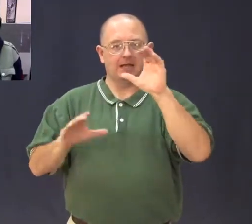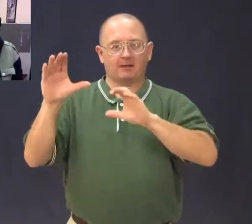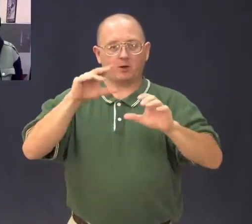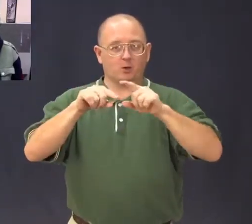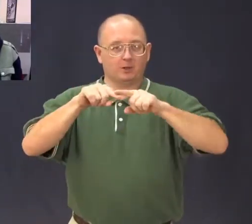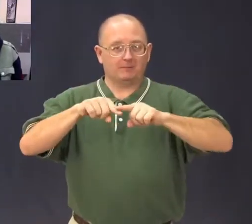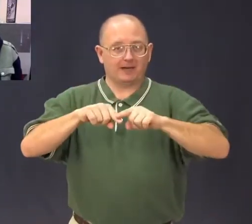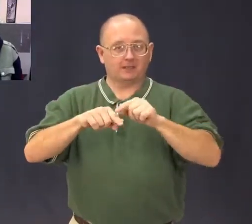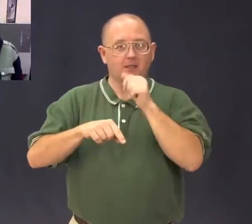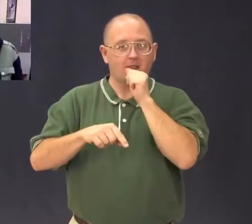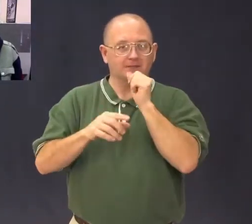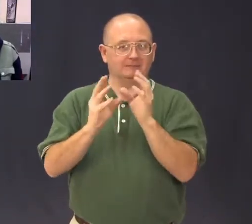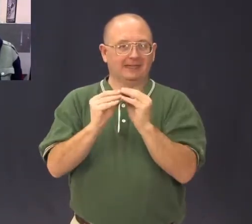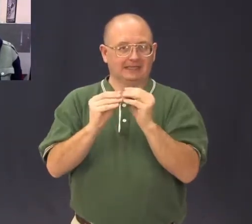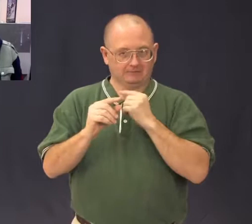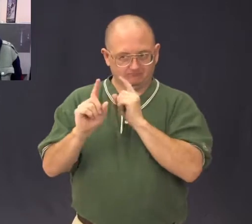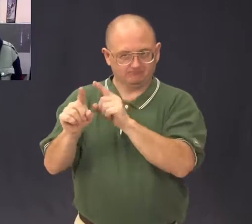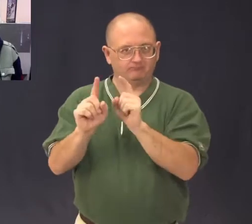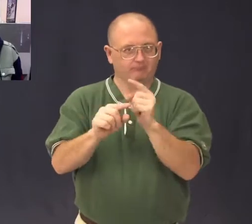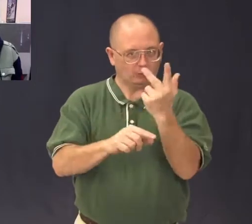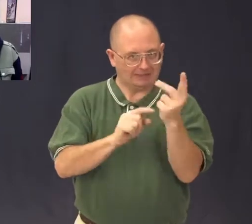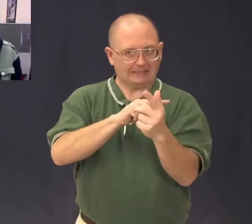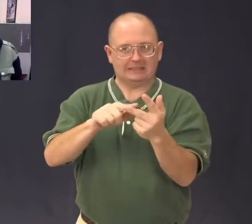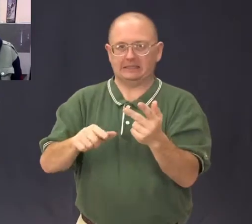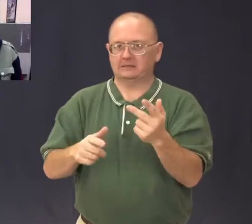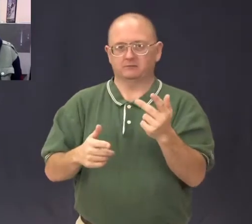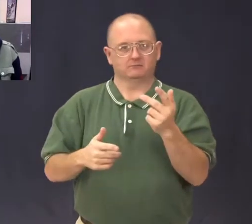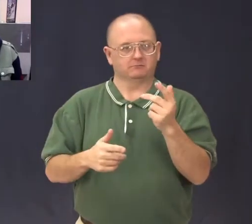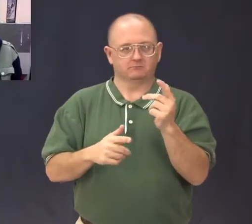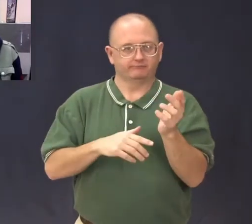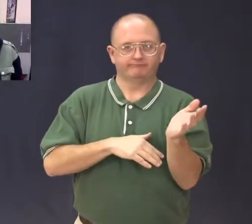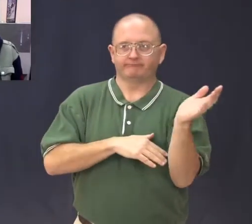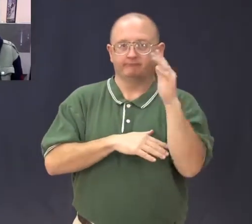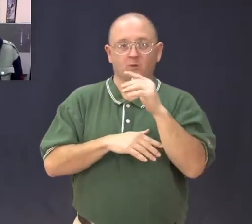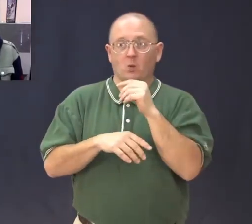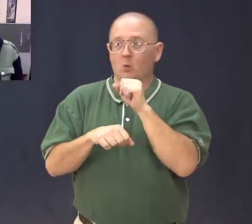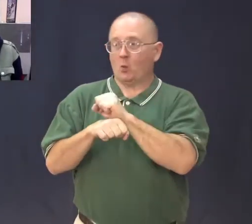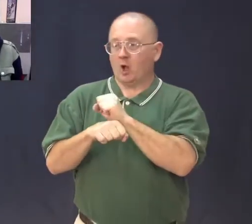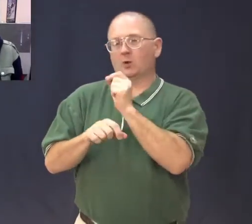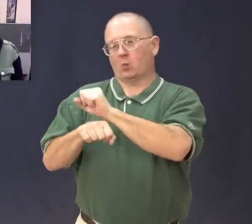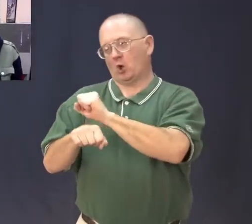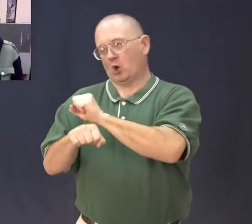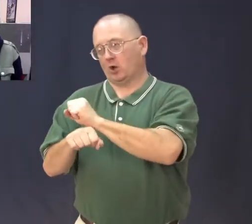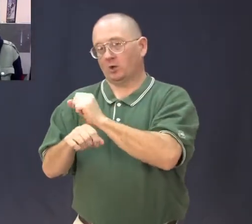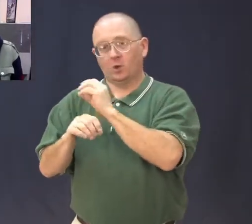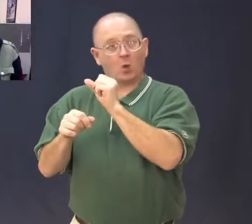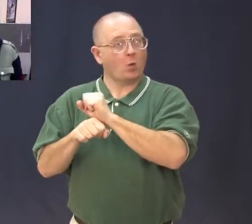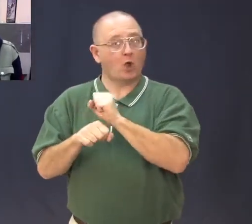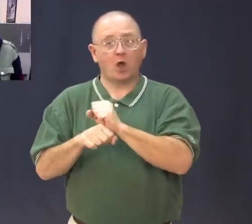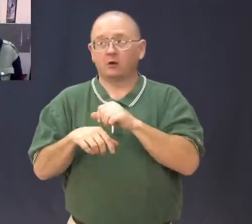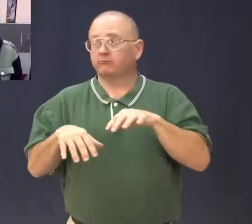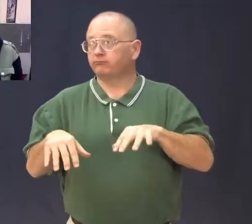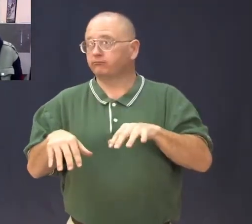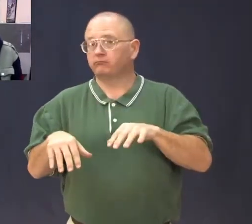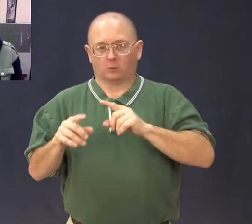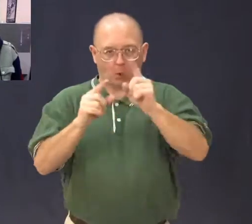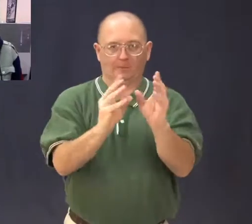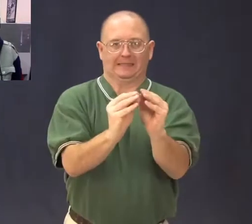this CDA meetings. And I would go to all kinds of different meetings all the time. I would go to my